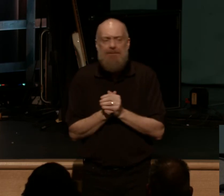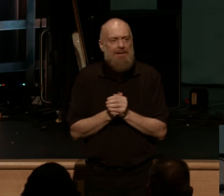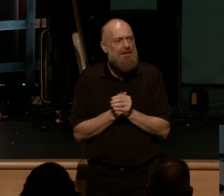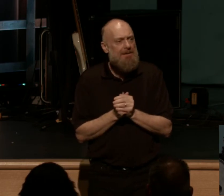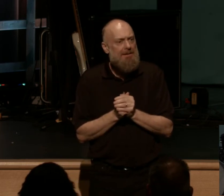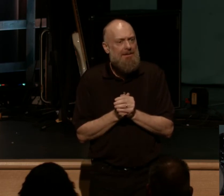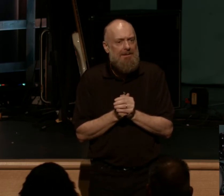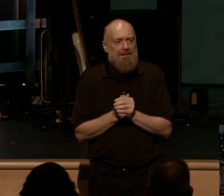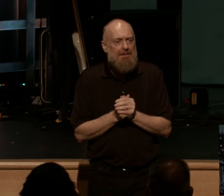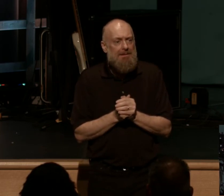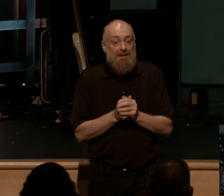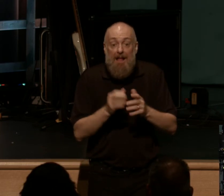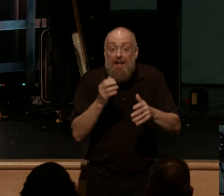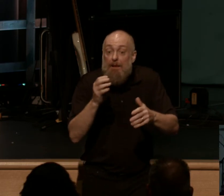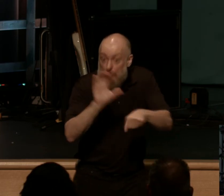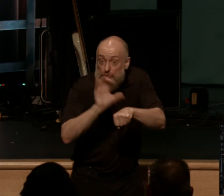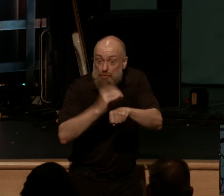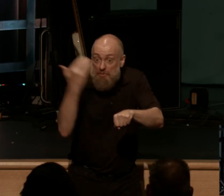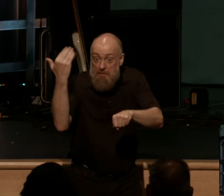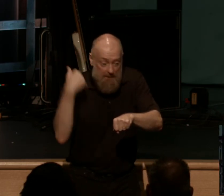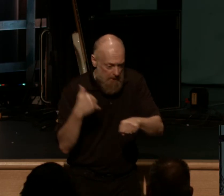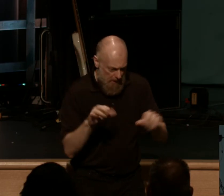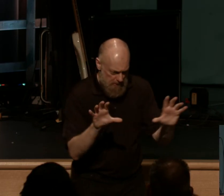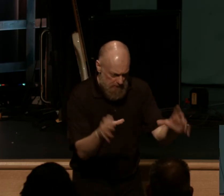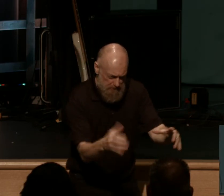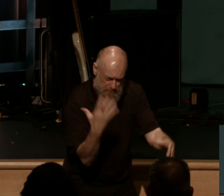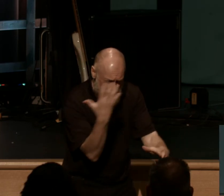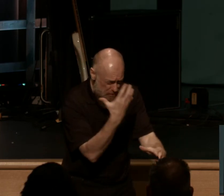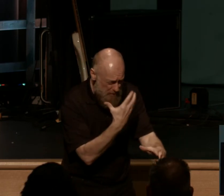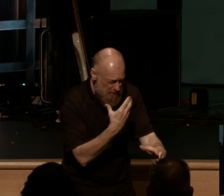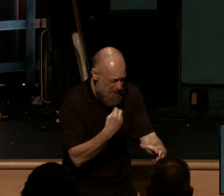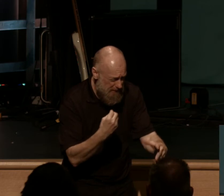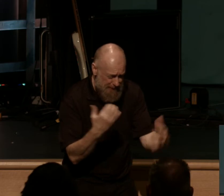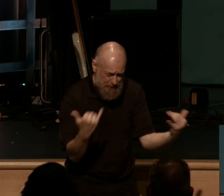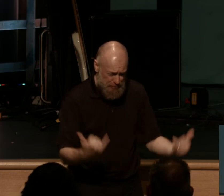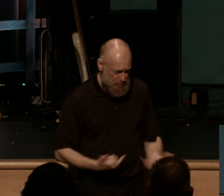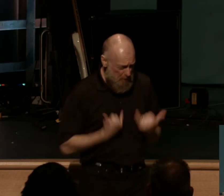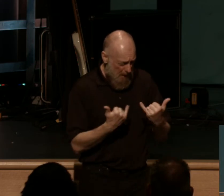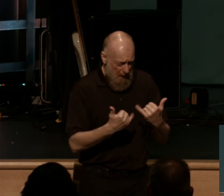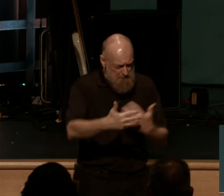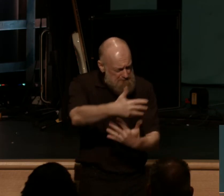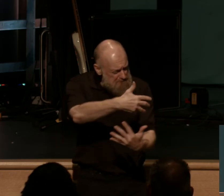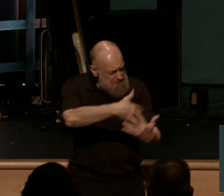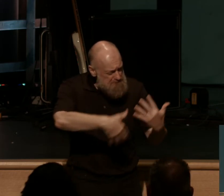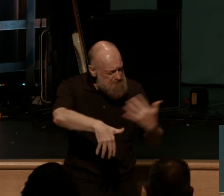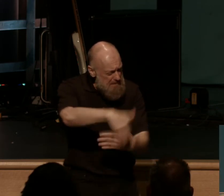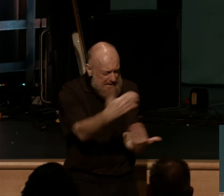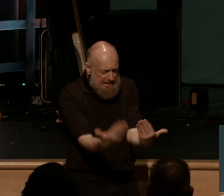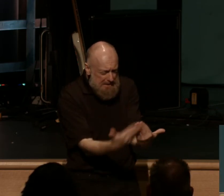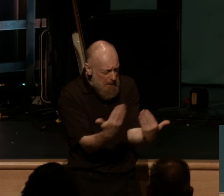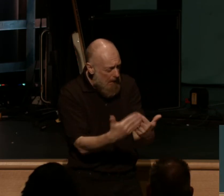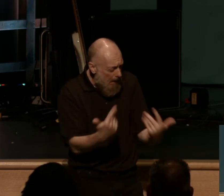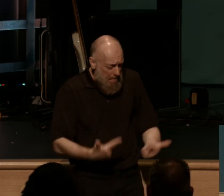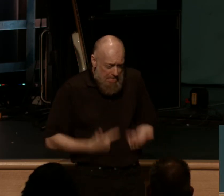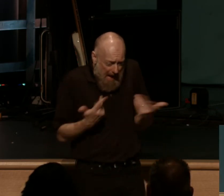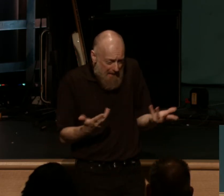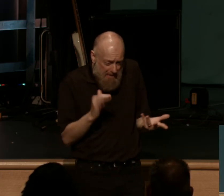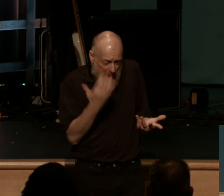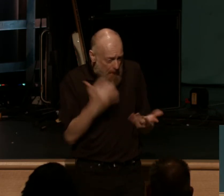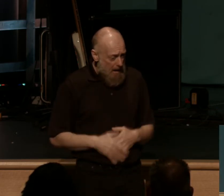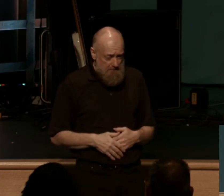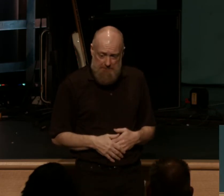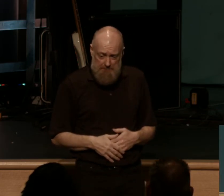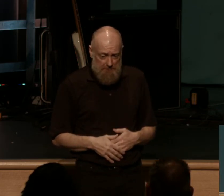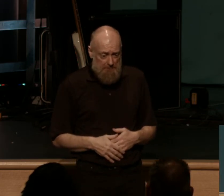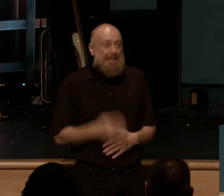look like? The people here in the early church, they had incredible, beautiful, joyful generosity and simplicity and sincerity, and that's why they were just like,